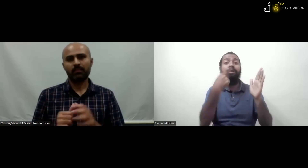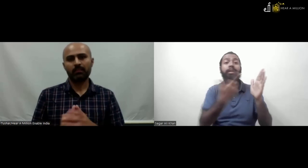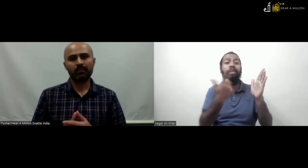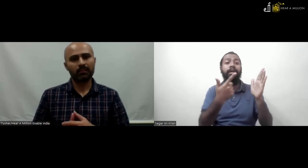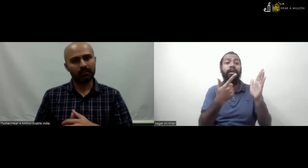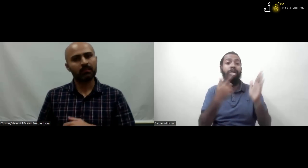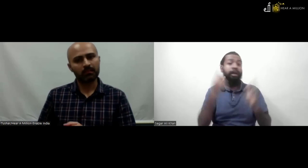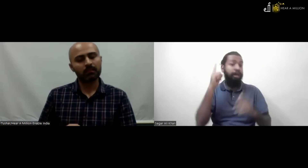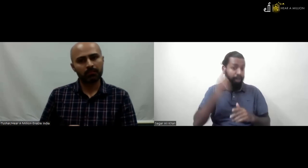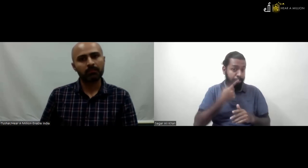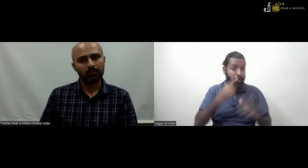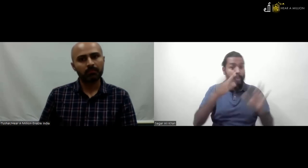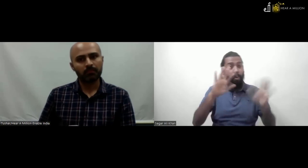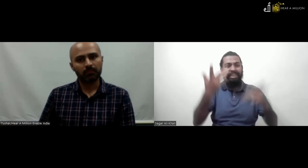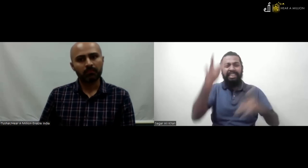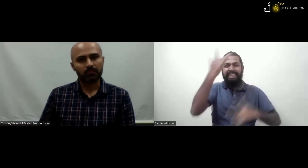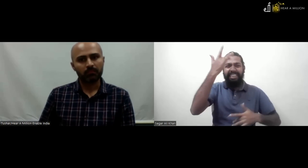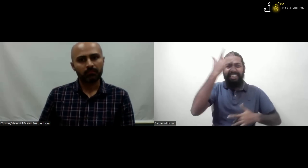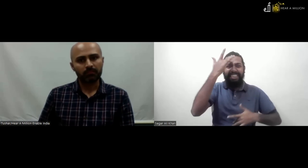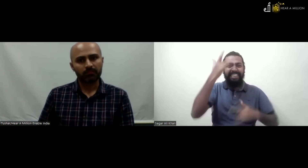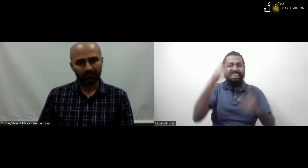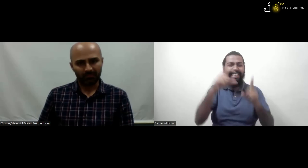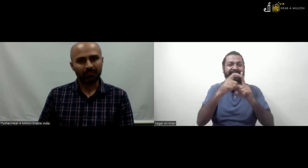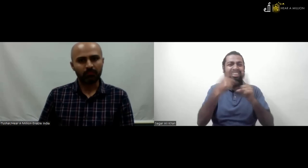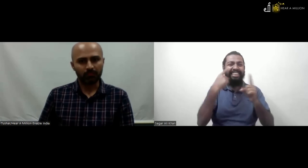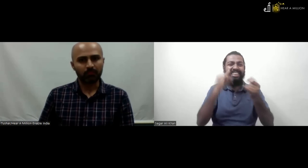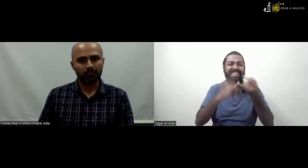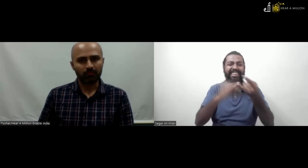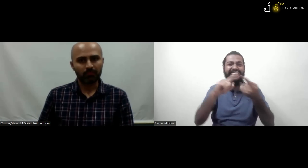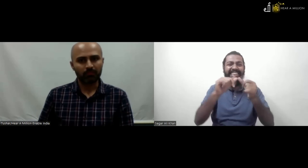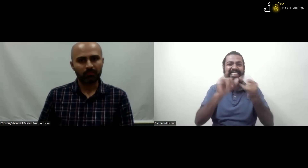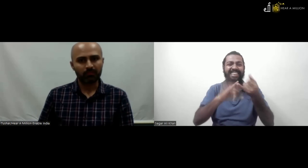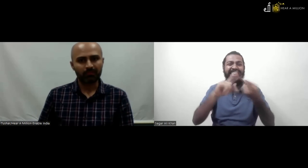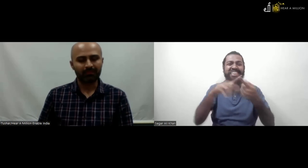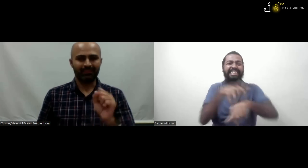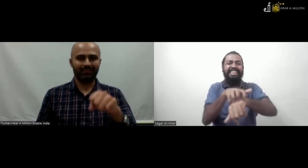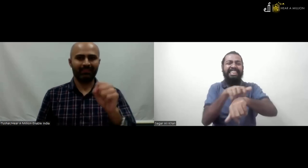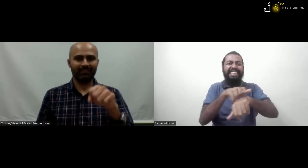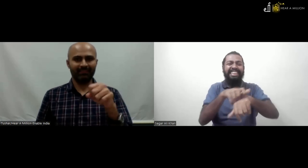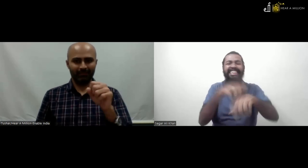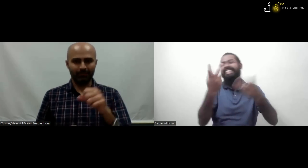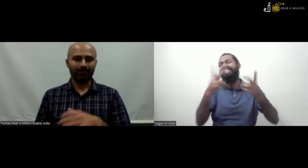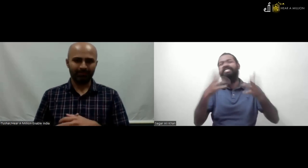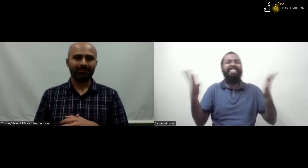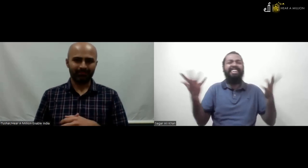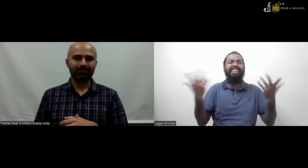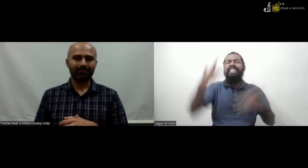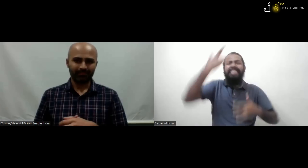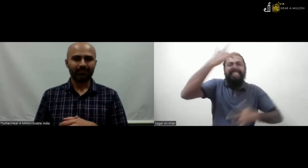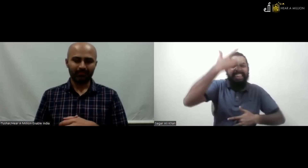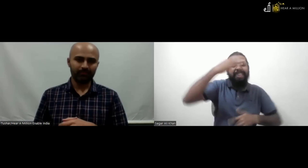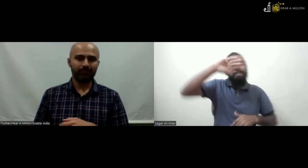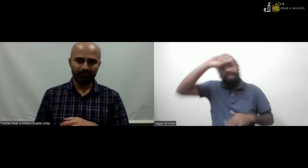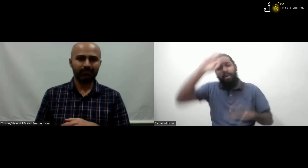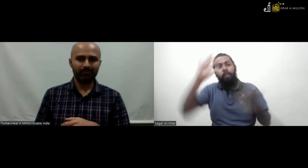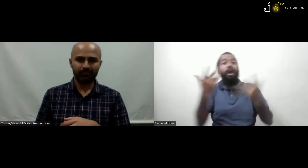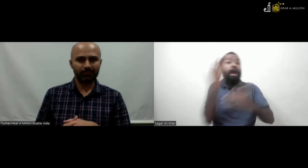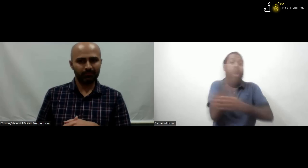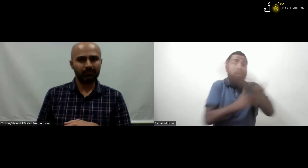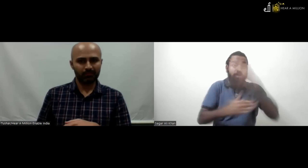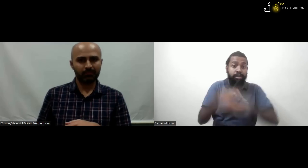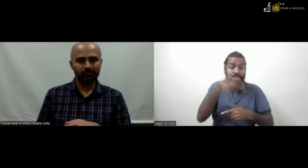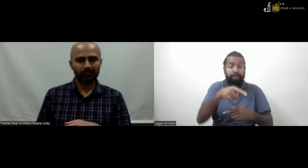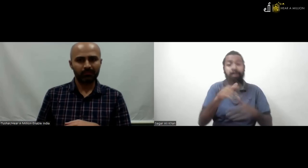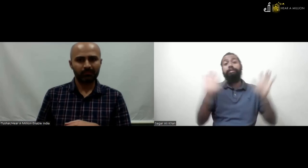can amend that, where they are saying that 100% deaf can't see. See, because various kinds